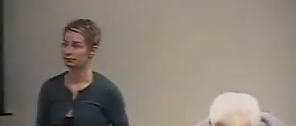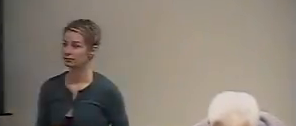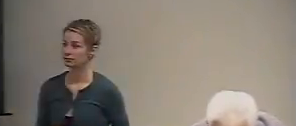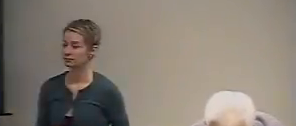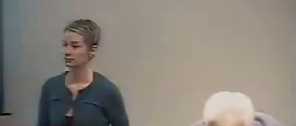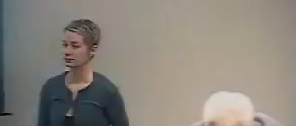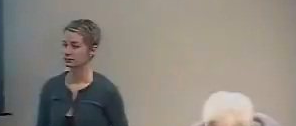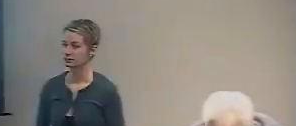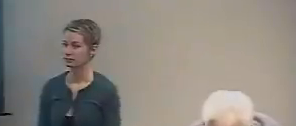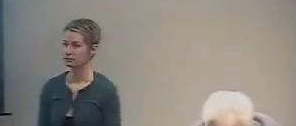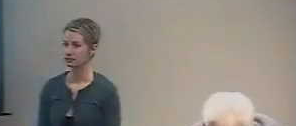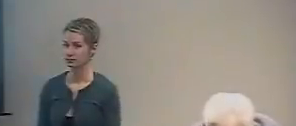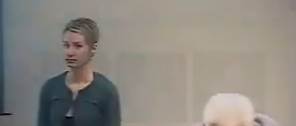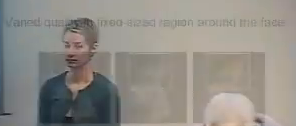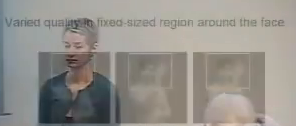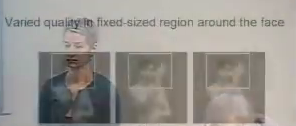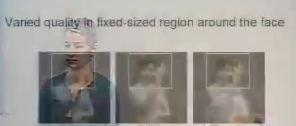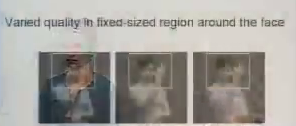Okay.